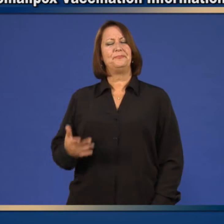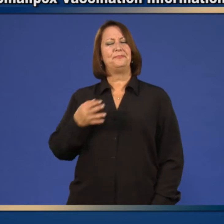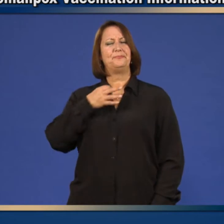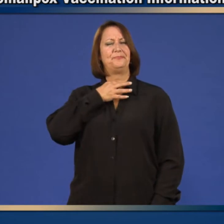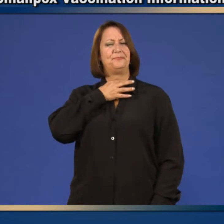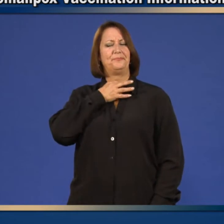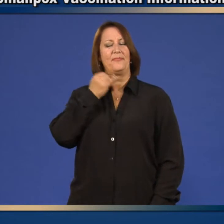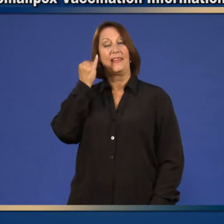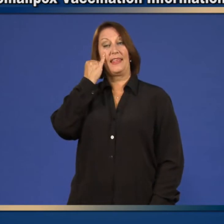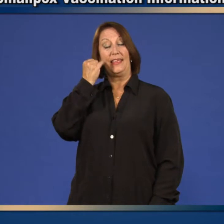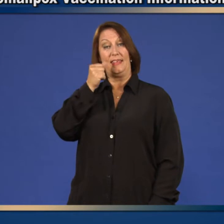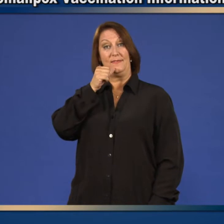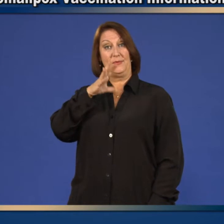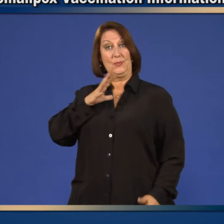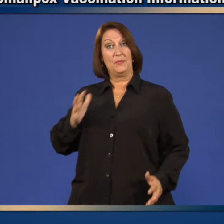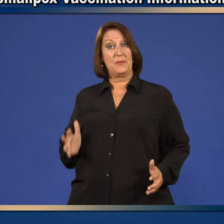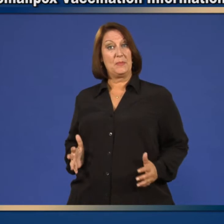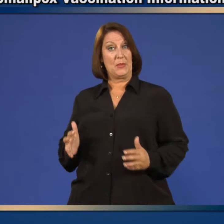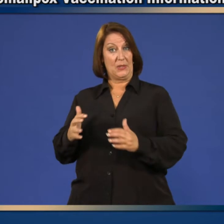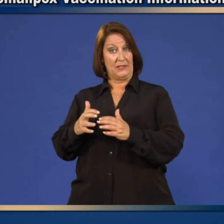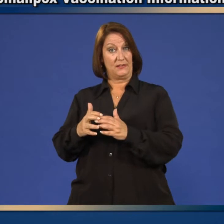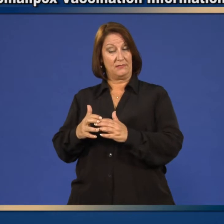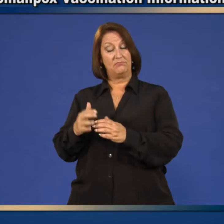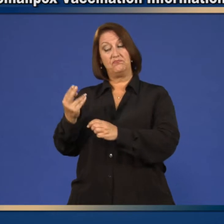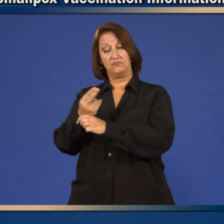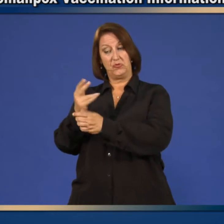Are there any special risks to the fetus?